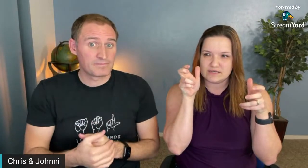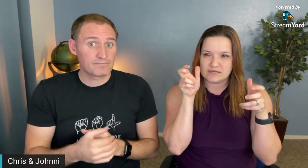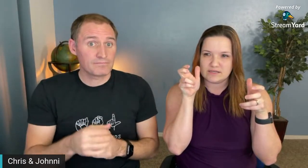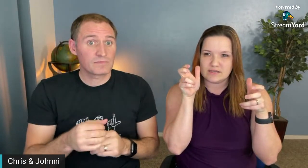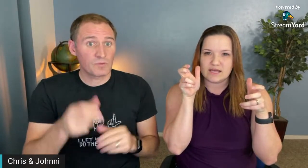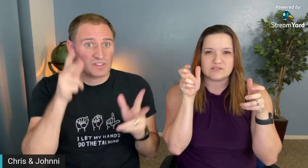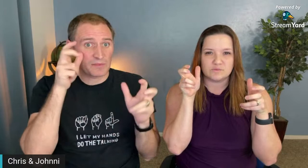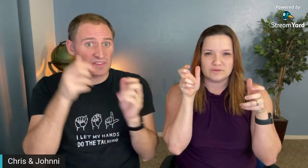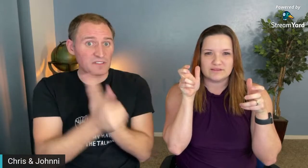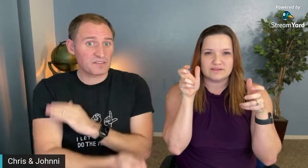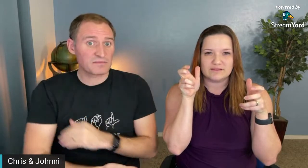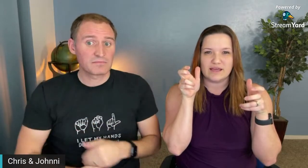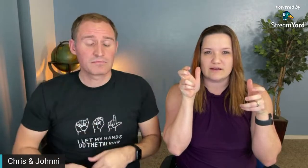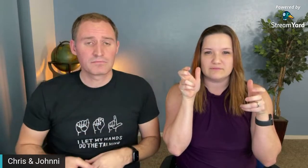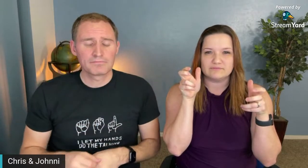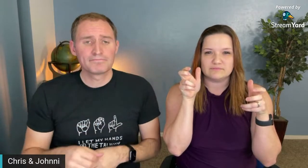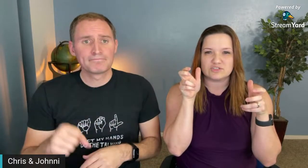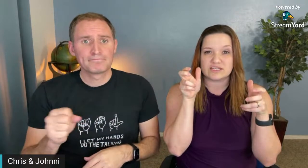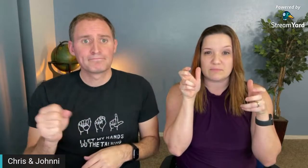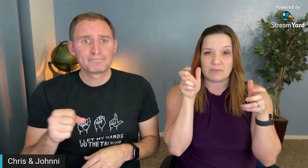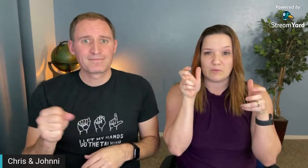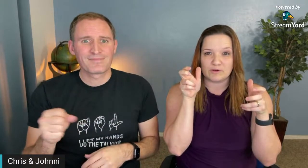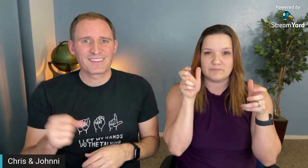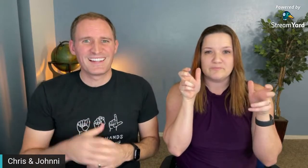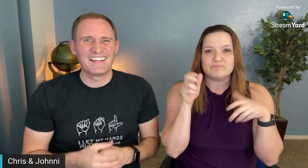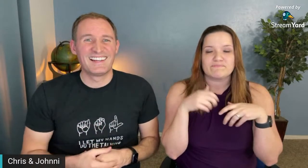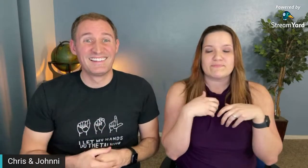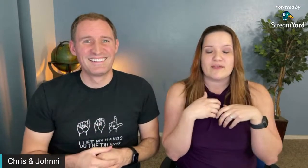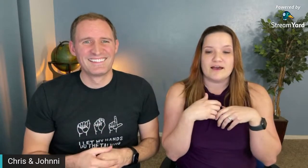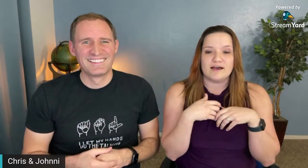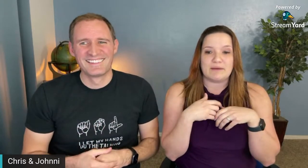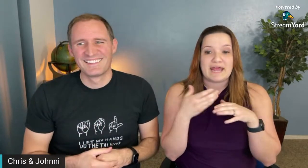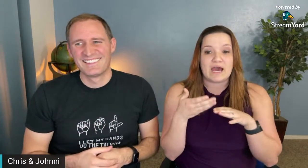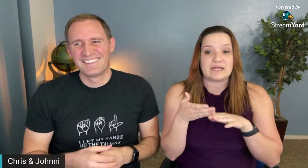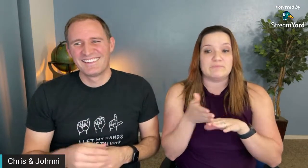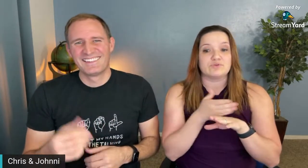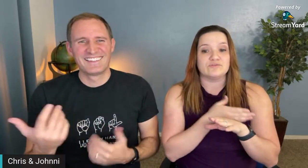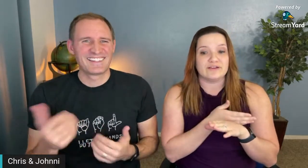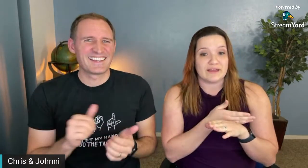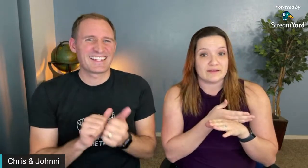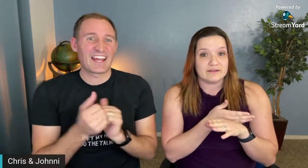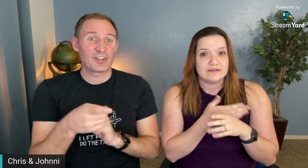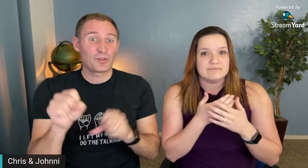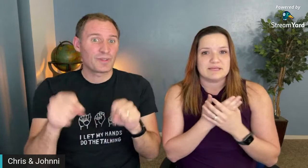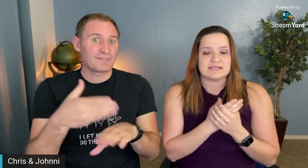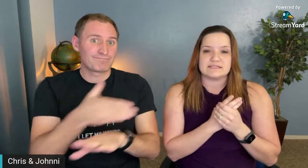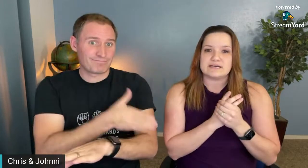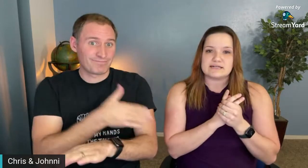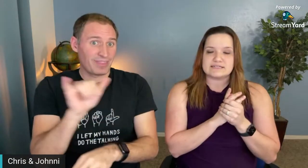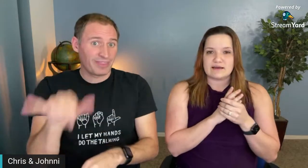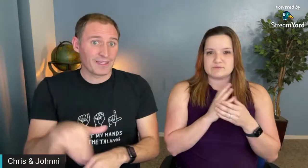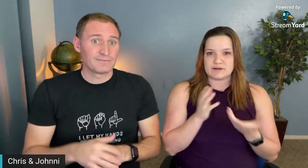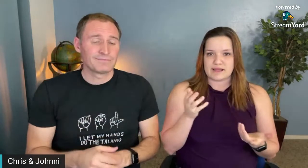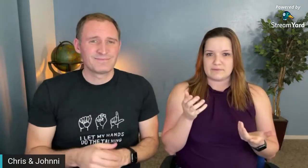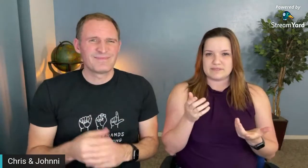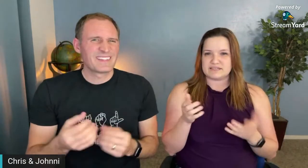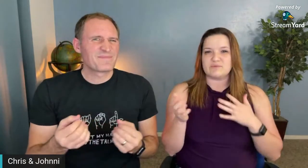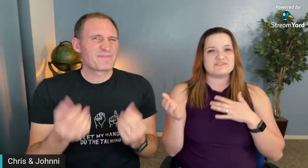Mm-hmm. Receptive skills. Yeah, just thinking about my word. And how to improve on that. Because a lot of times what happens, and I've said